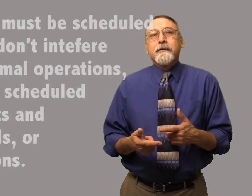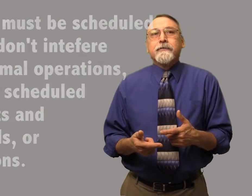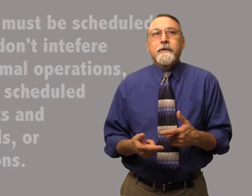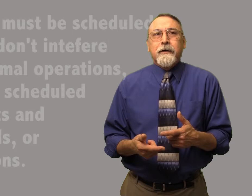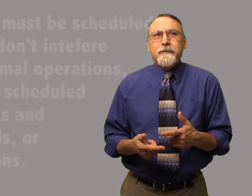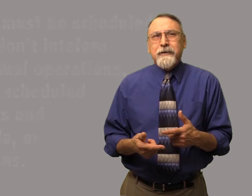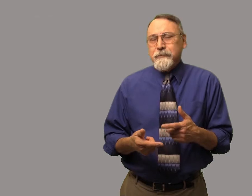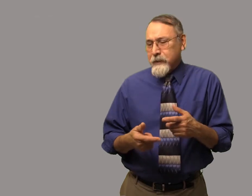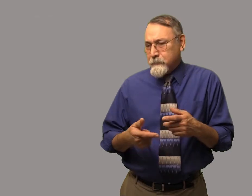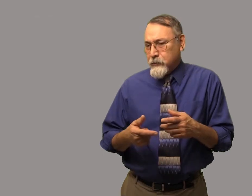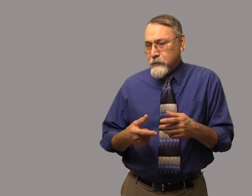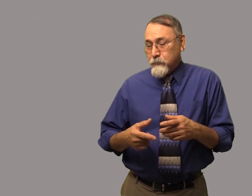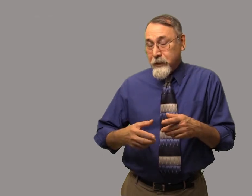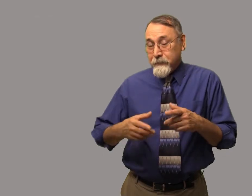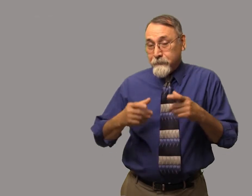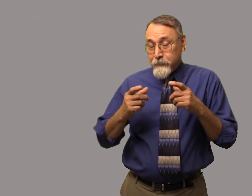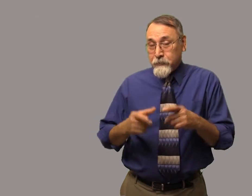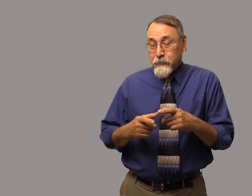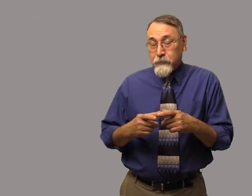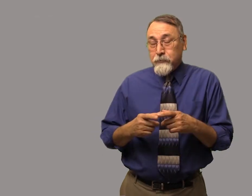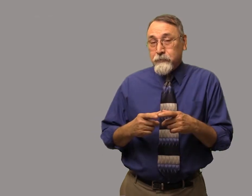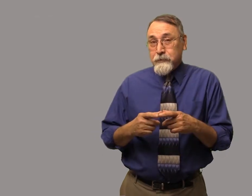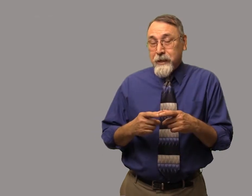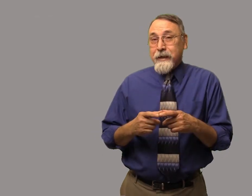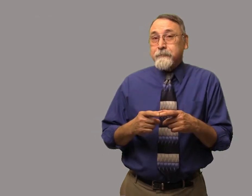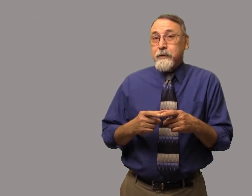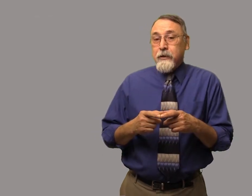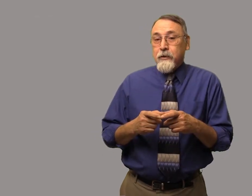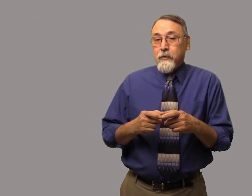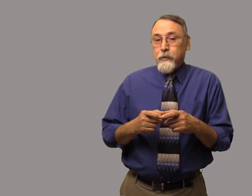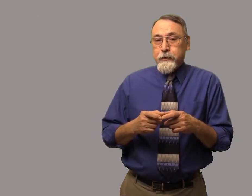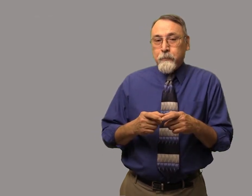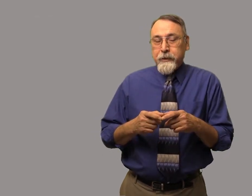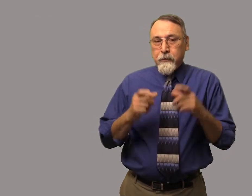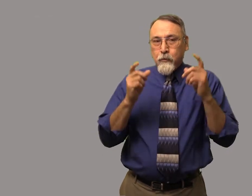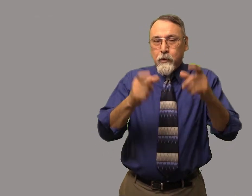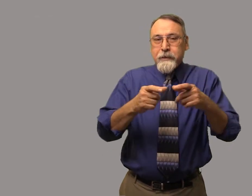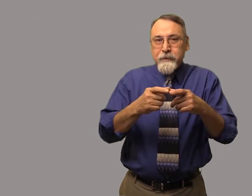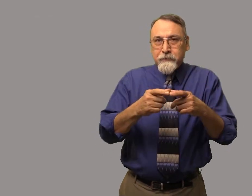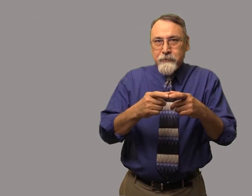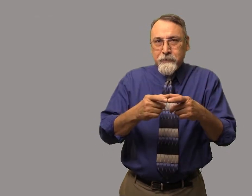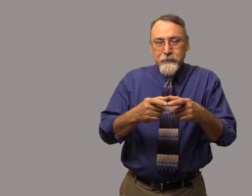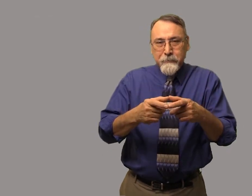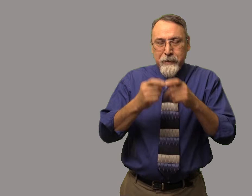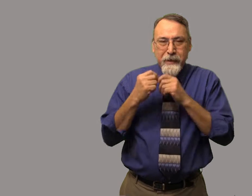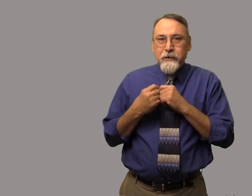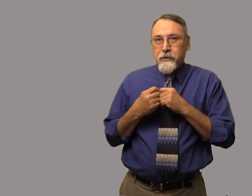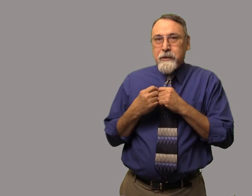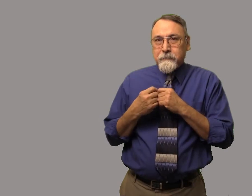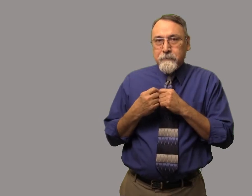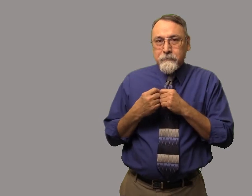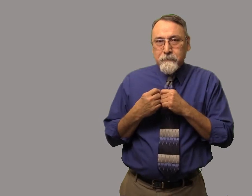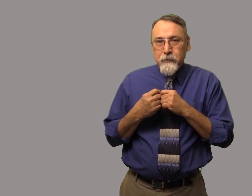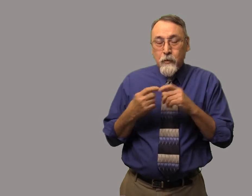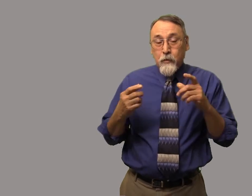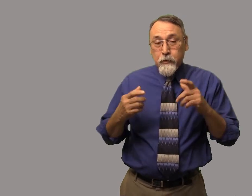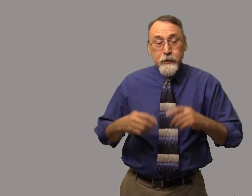is, sometimes you can do a physical type where you'll pick one disk and back it all up. Or you can